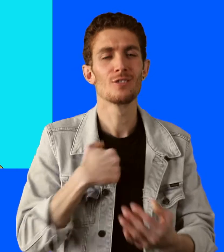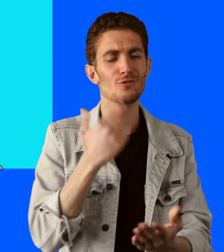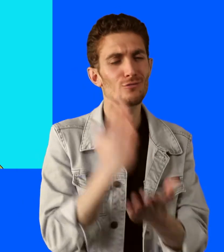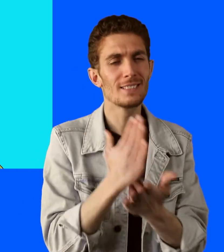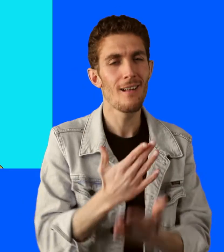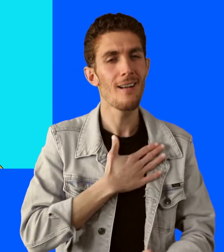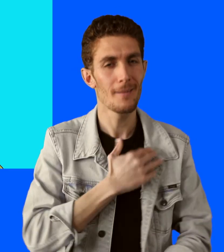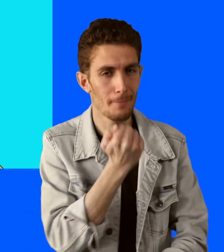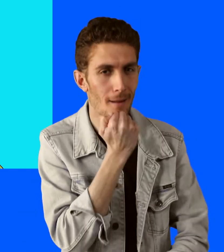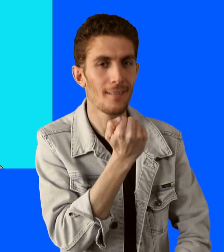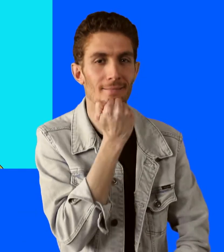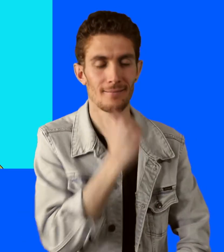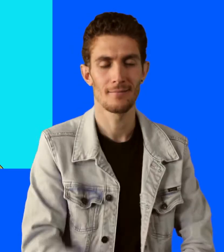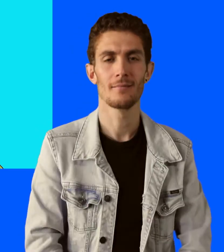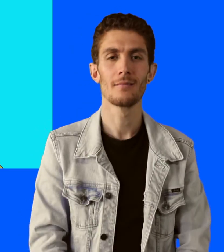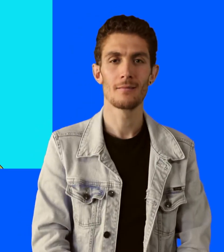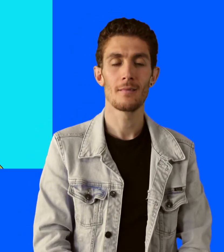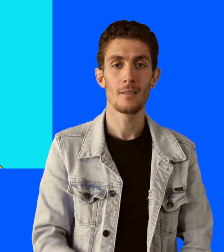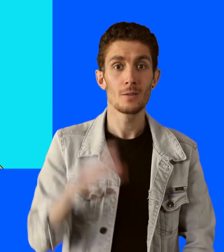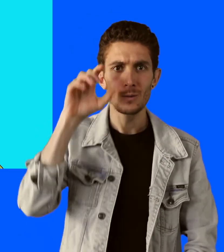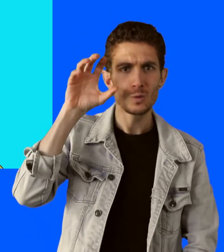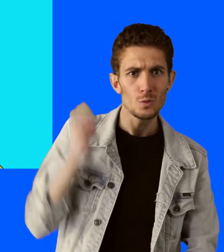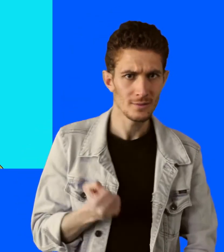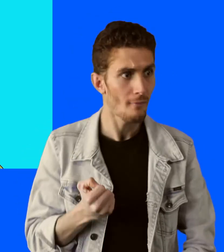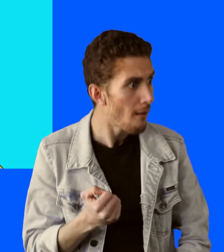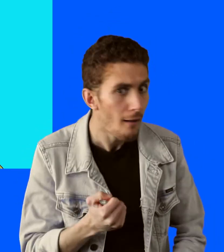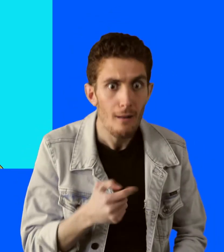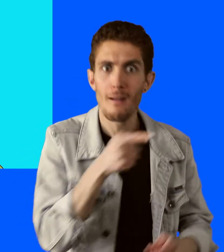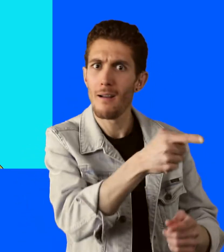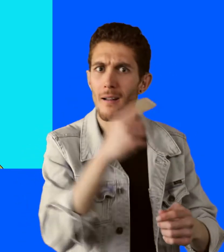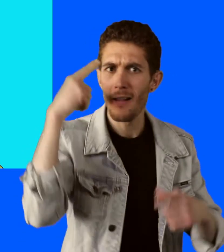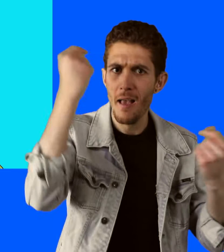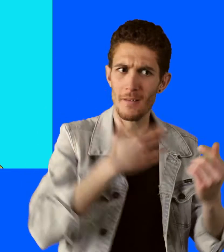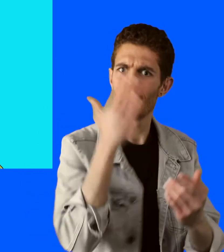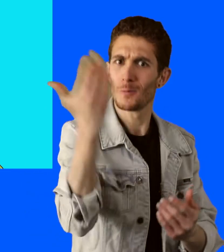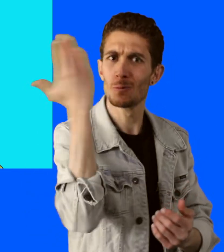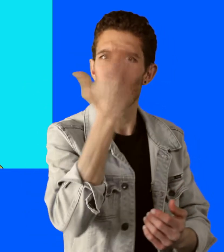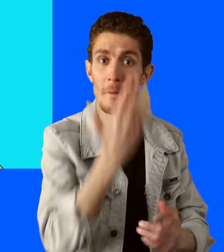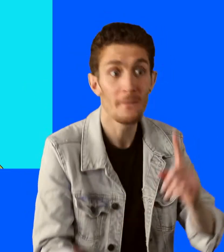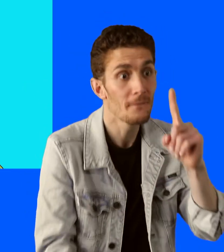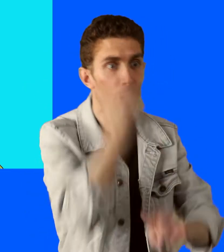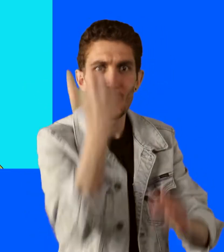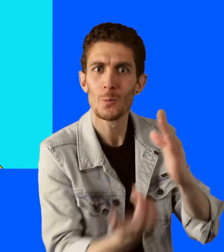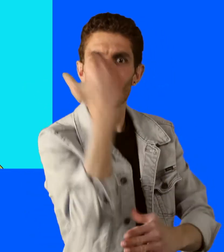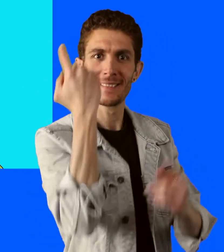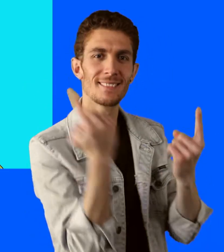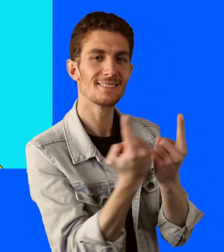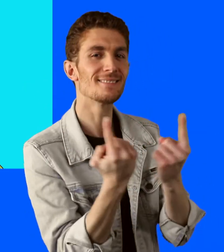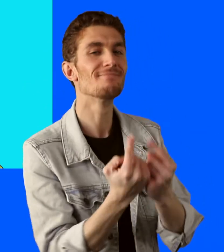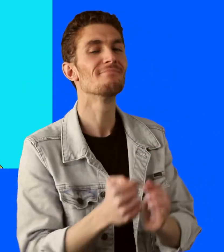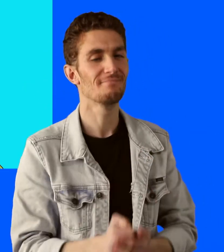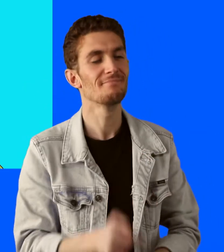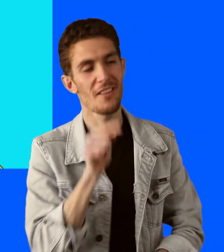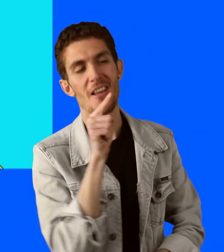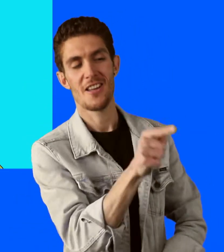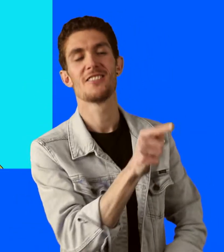jojo said ella we can work together as a team i really like numbers jojo was surprised to hear eva